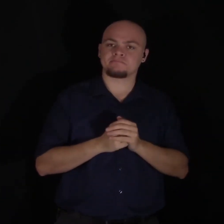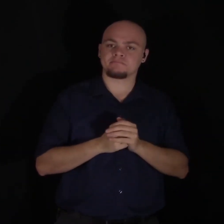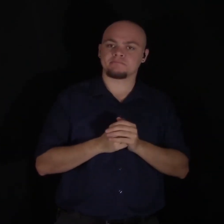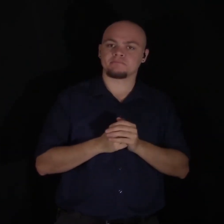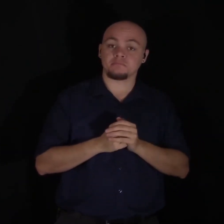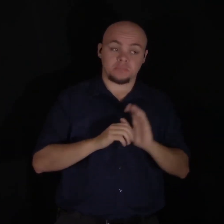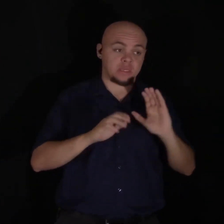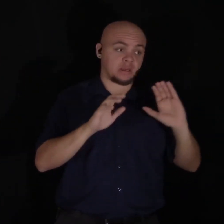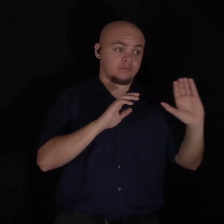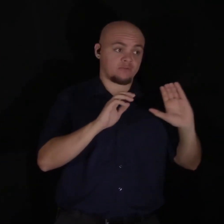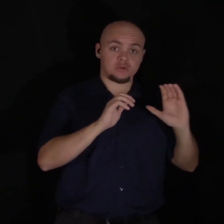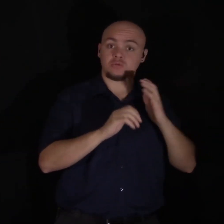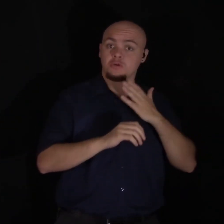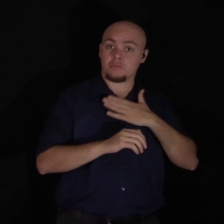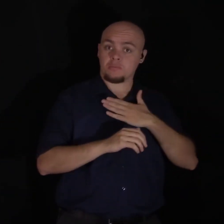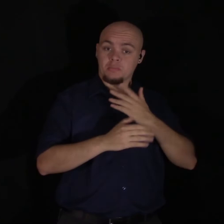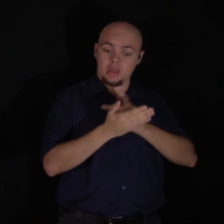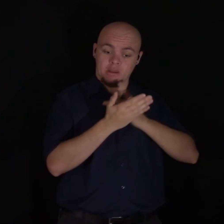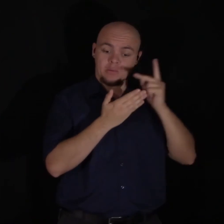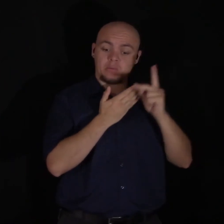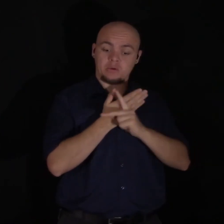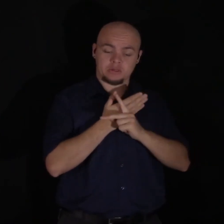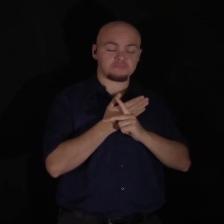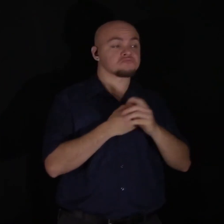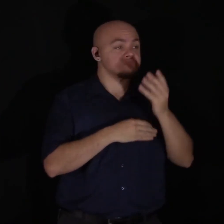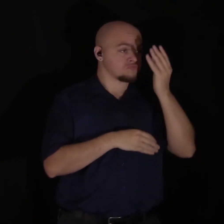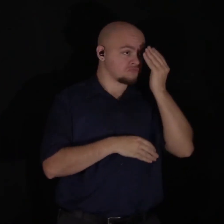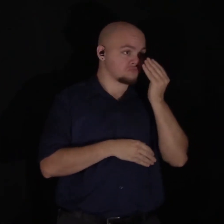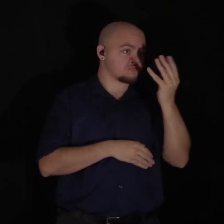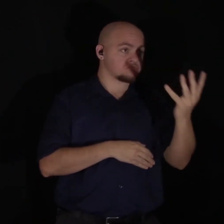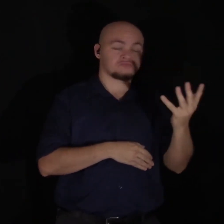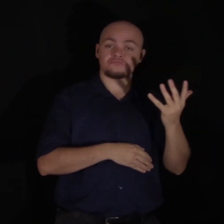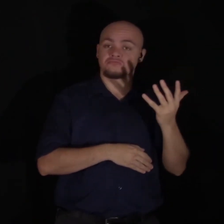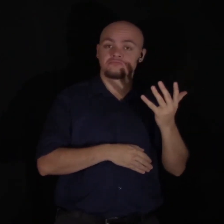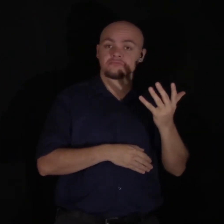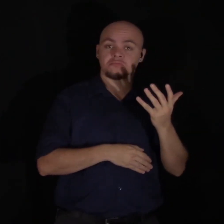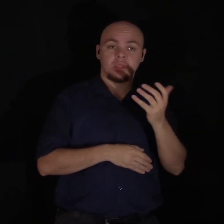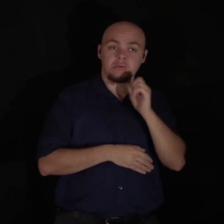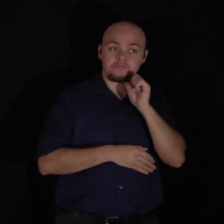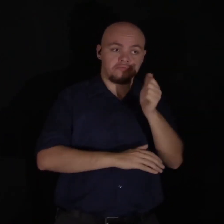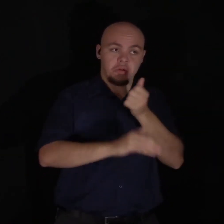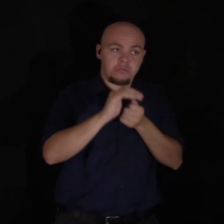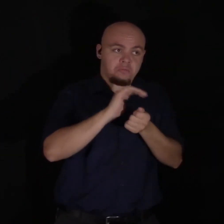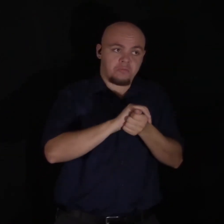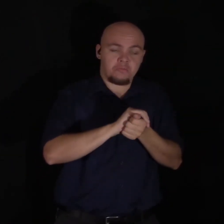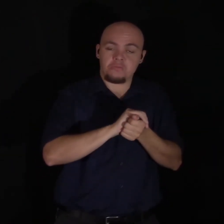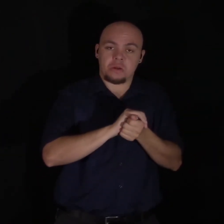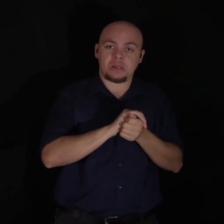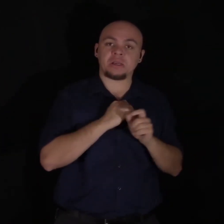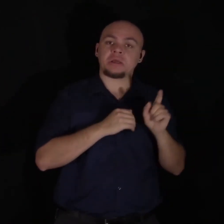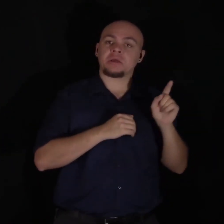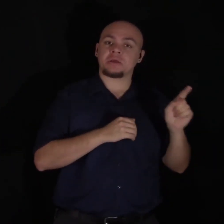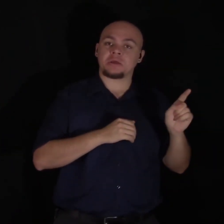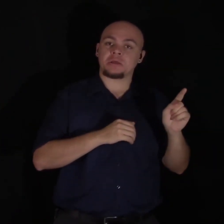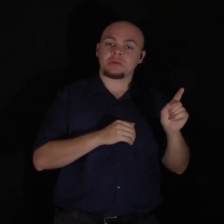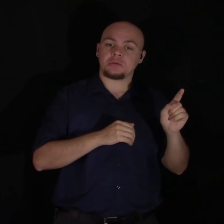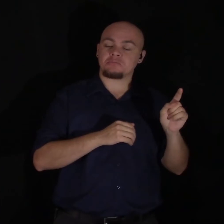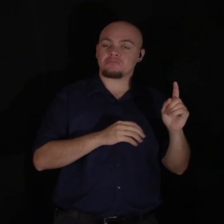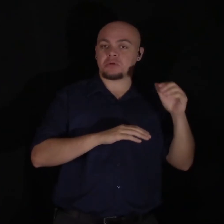on mine, which I have communicated to him without disguise. He entered attentively into all my